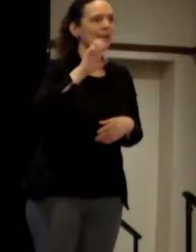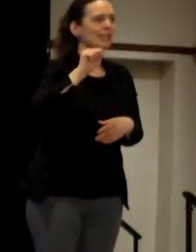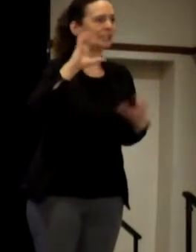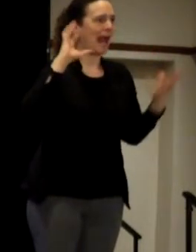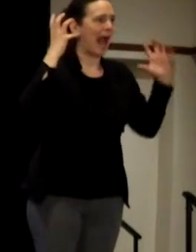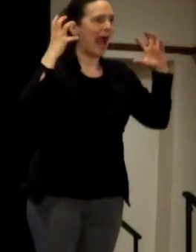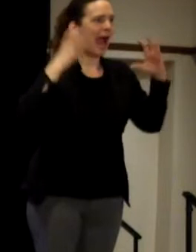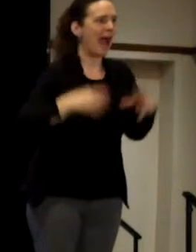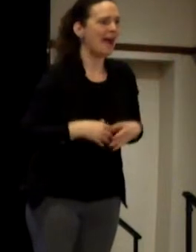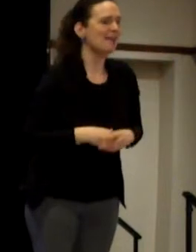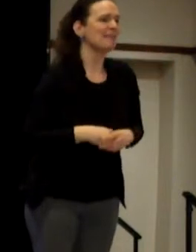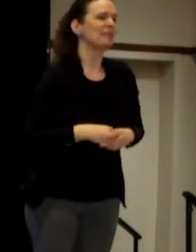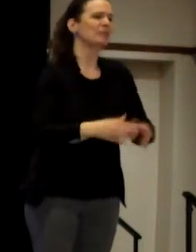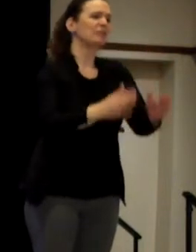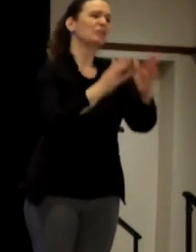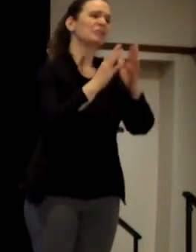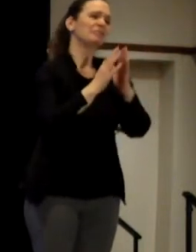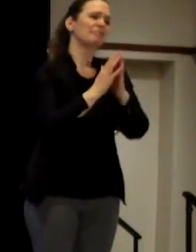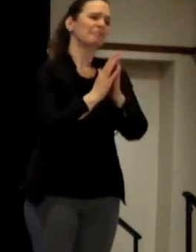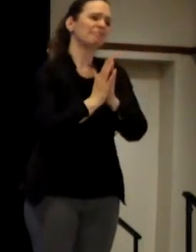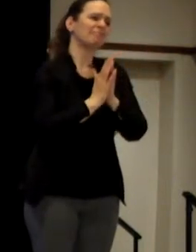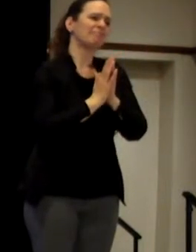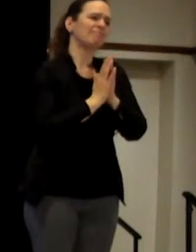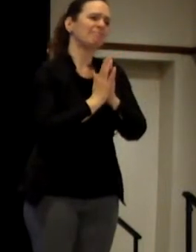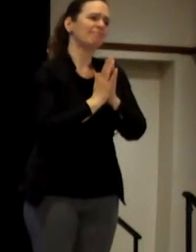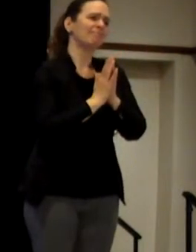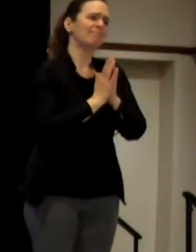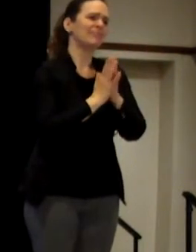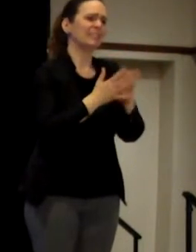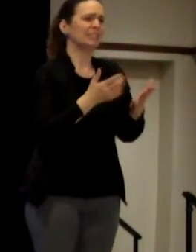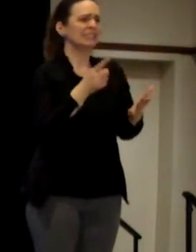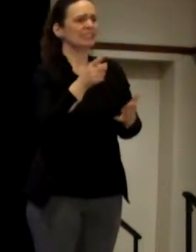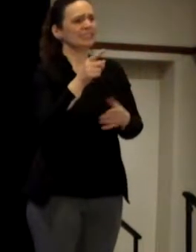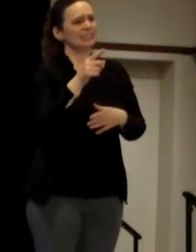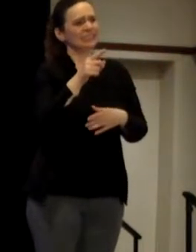this curfew. The idea that